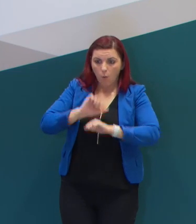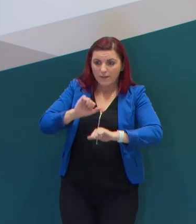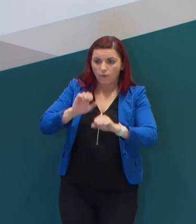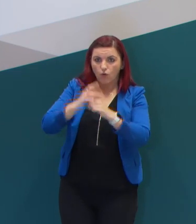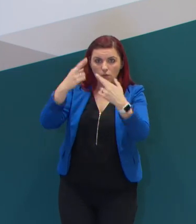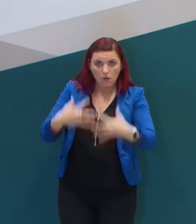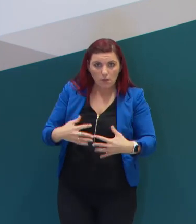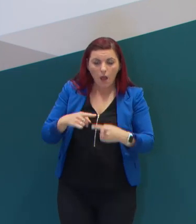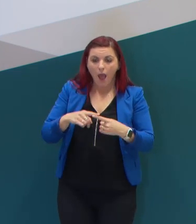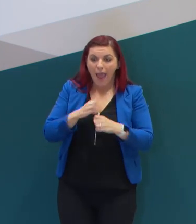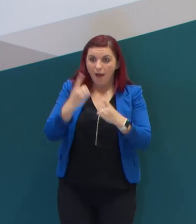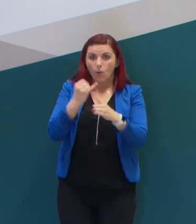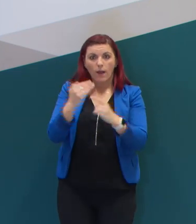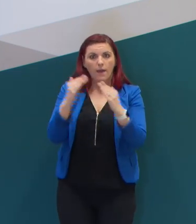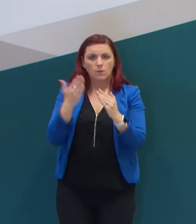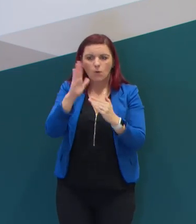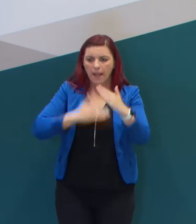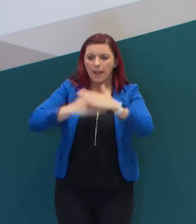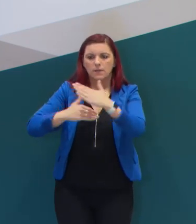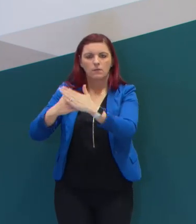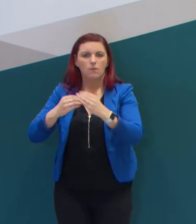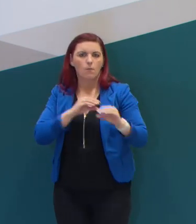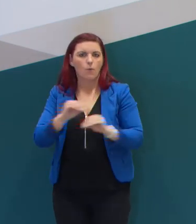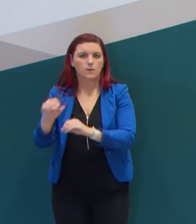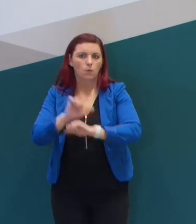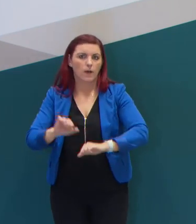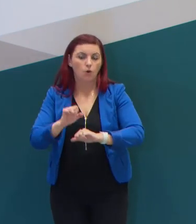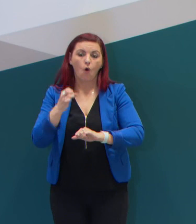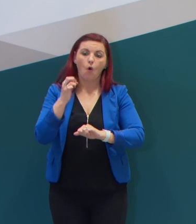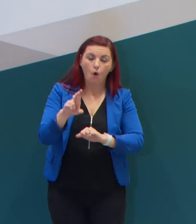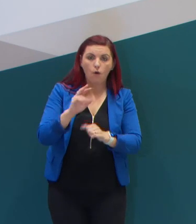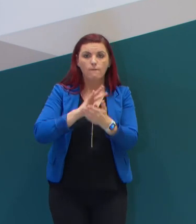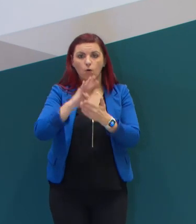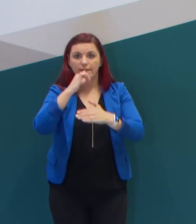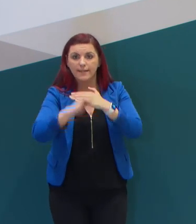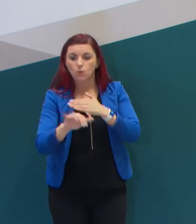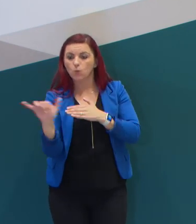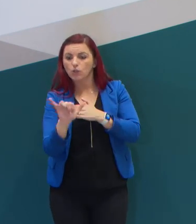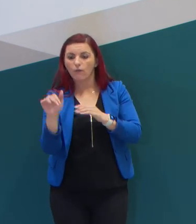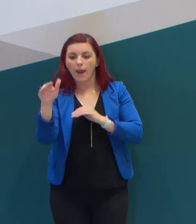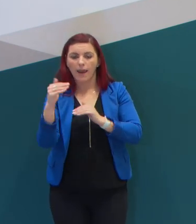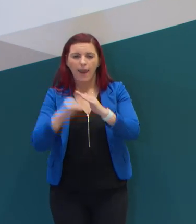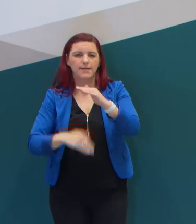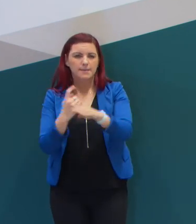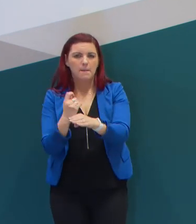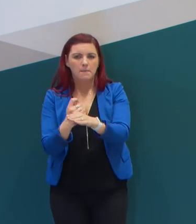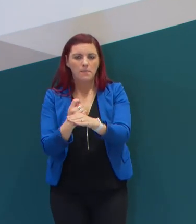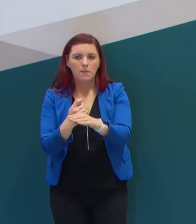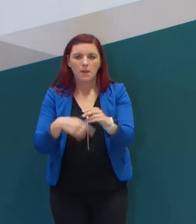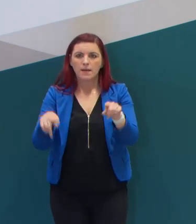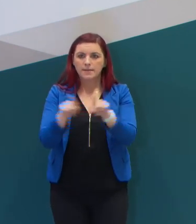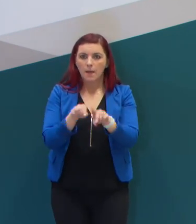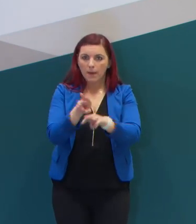restrict movements until the test is reported negative or for 14 days, whichever is the shorter, that individuals would work from home